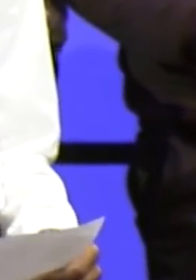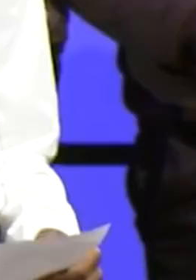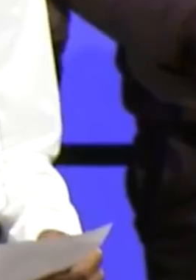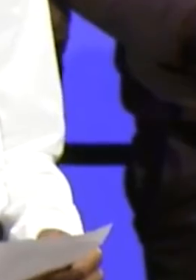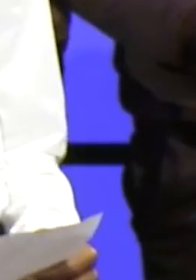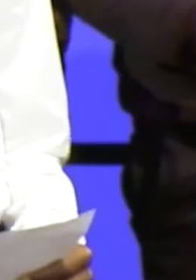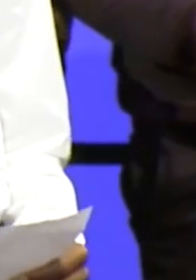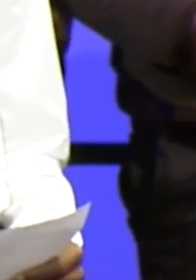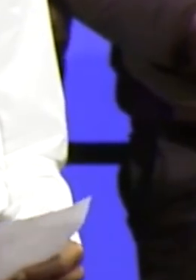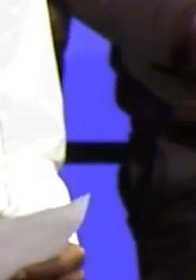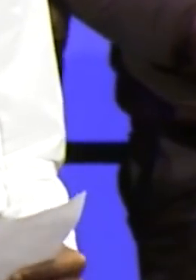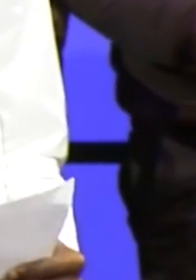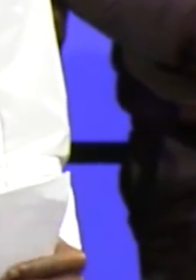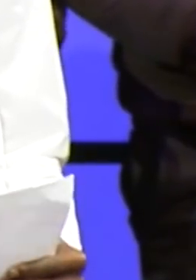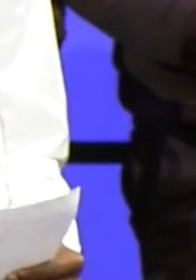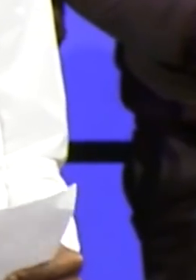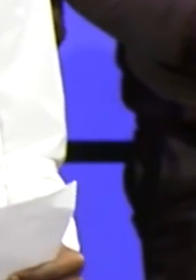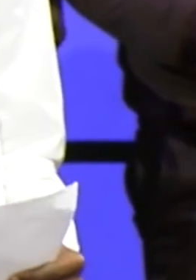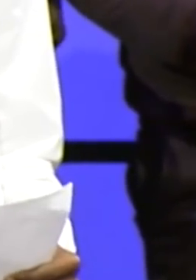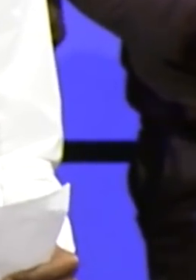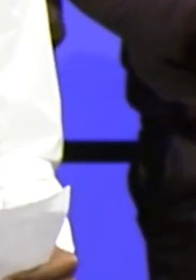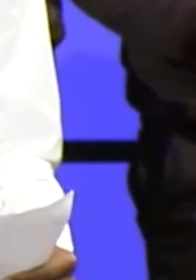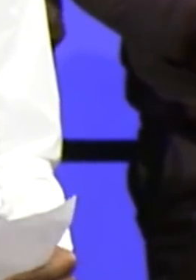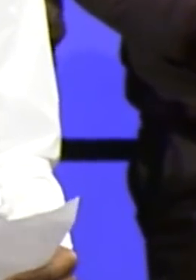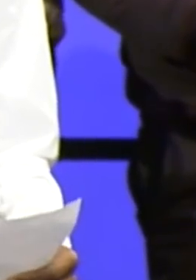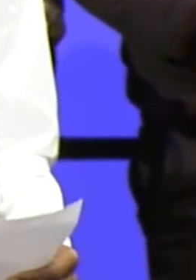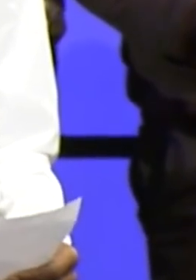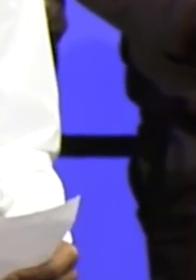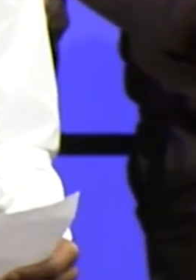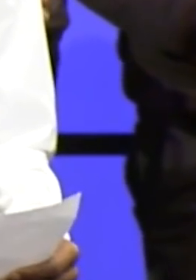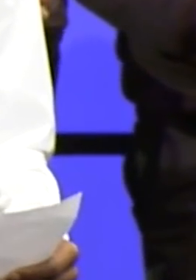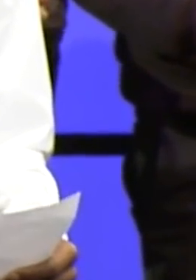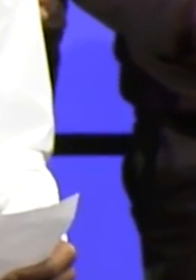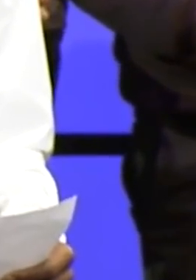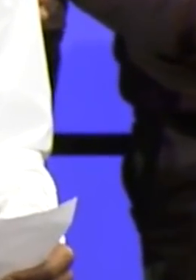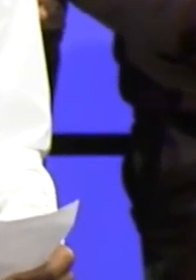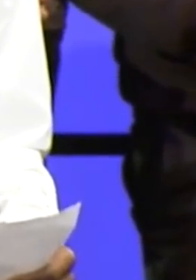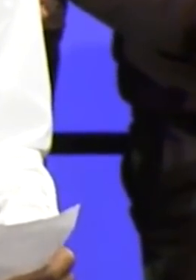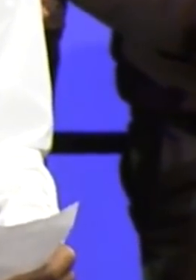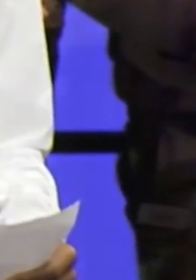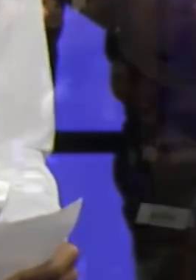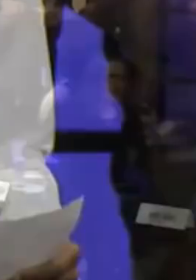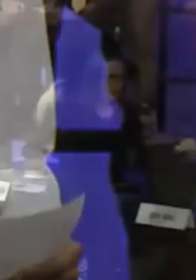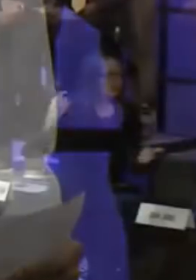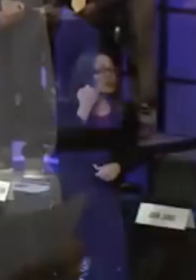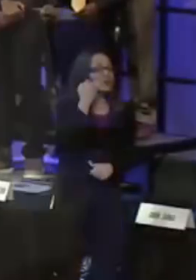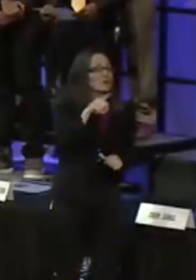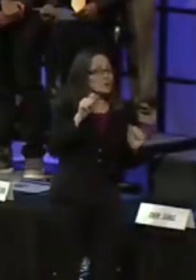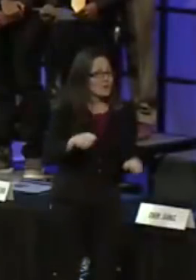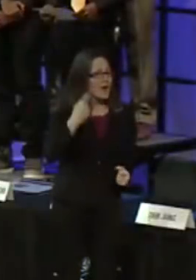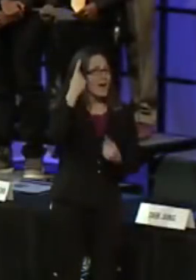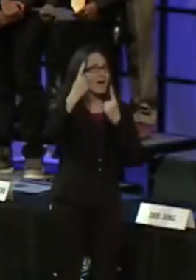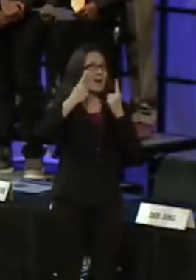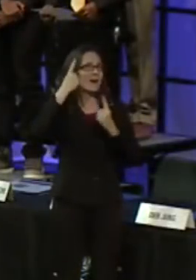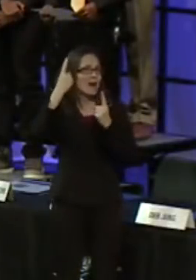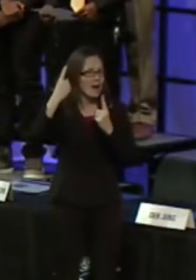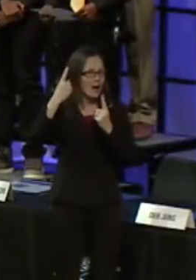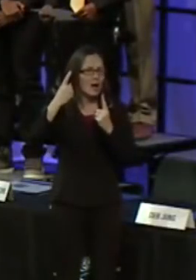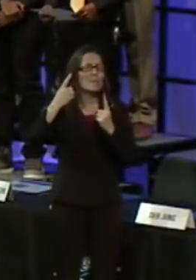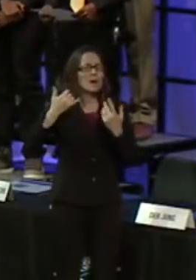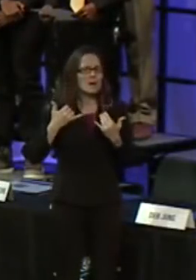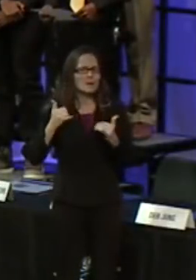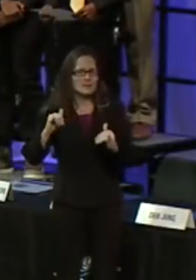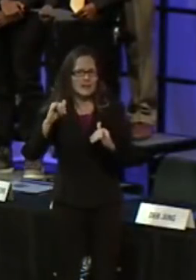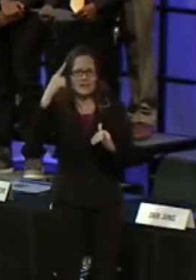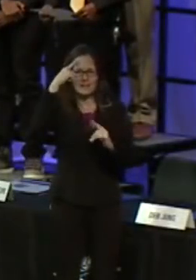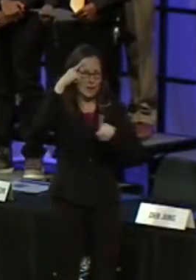wise. If you can dream and not make dreams your master, if you can think and not make thoughts your aim, if you can